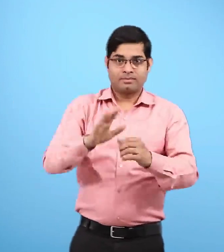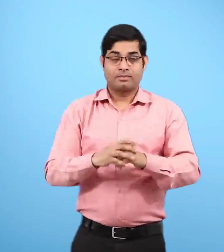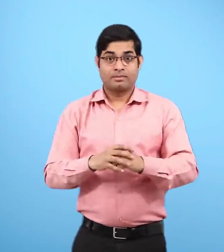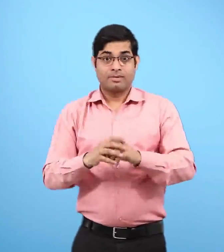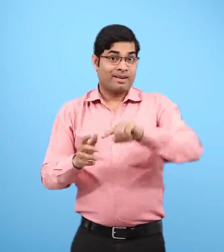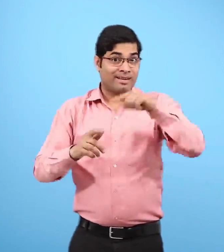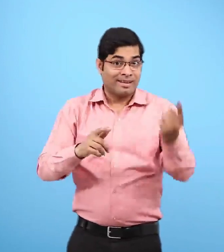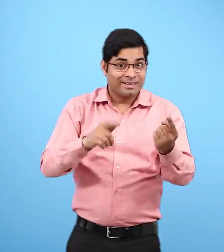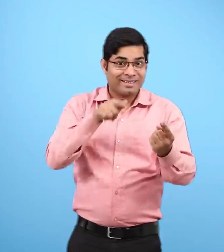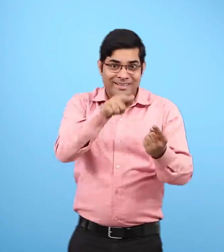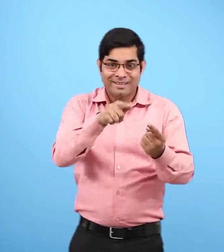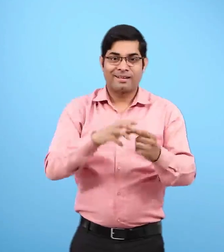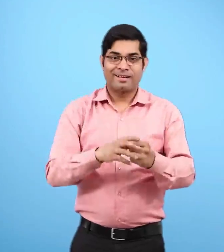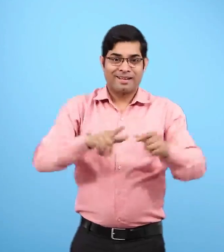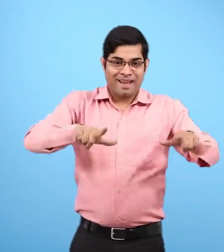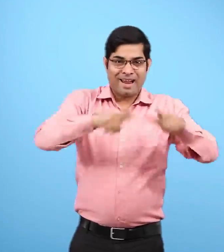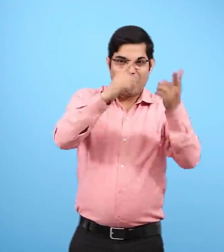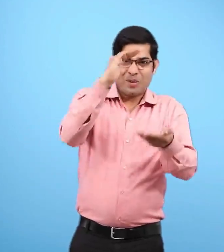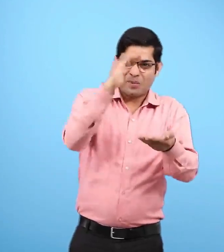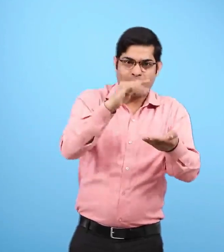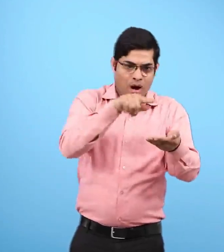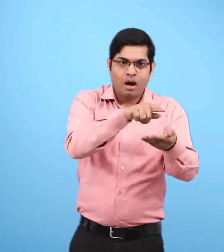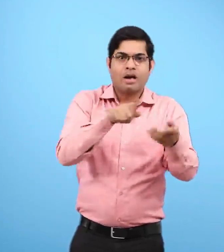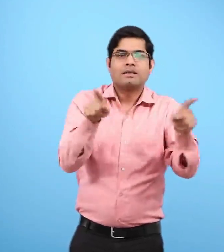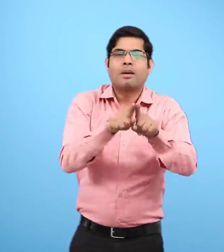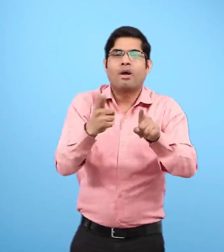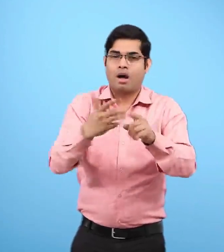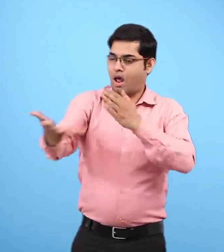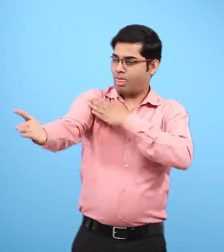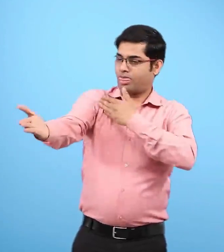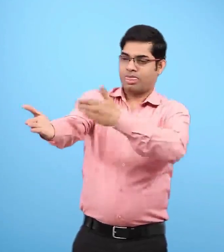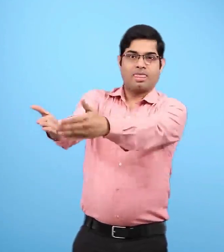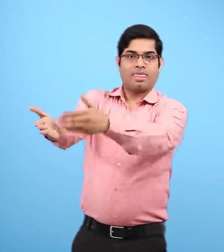and plant 2 is as tall as your arm.